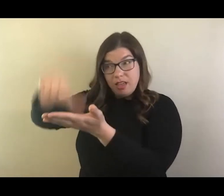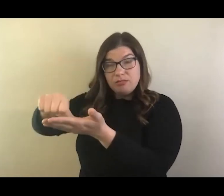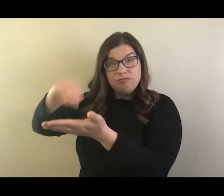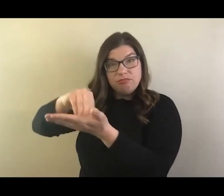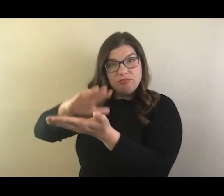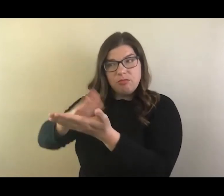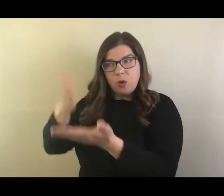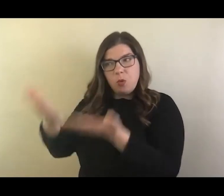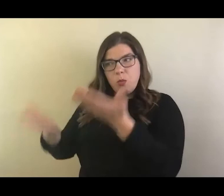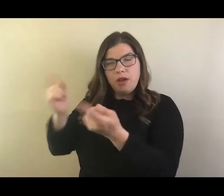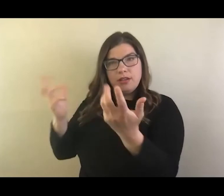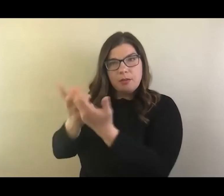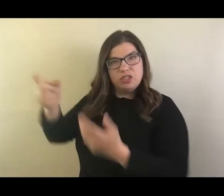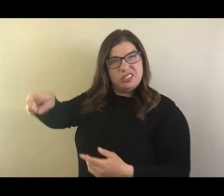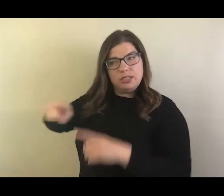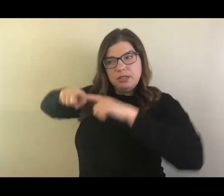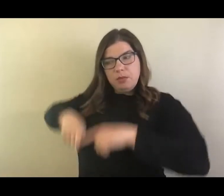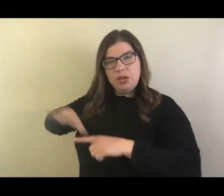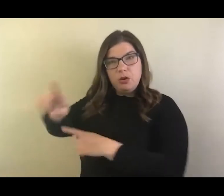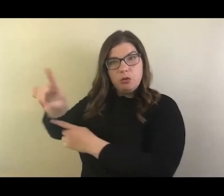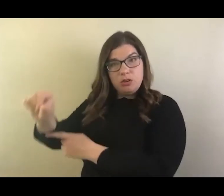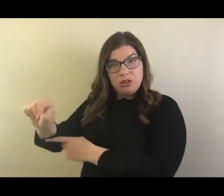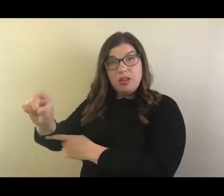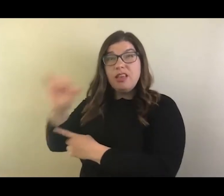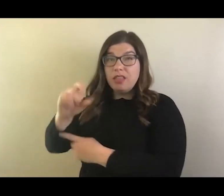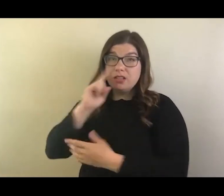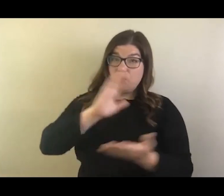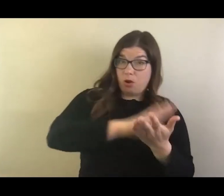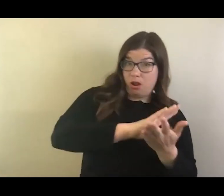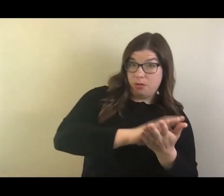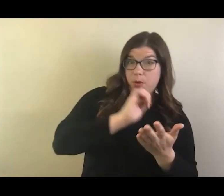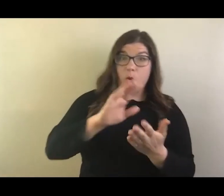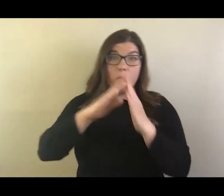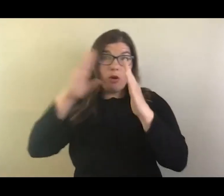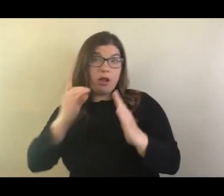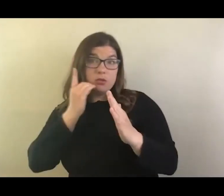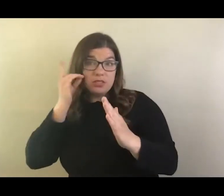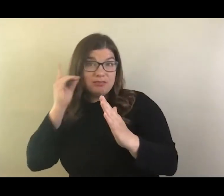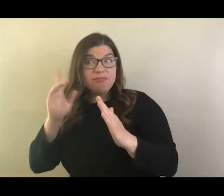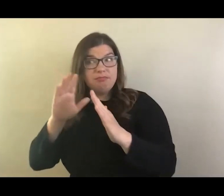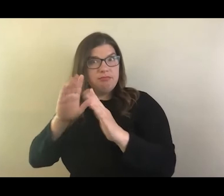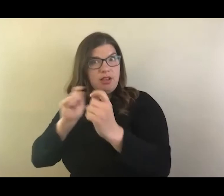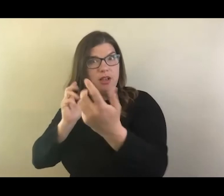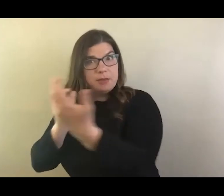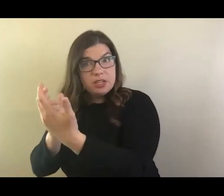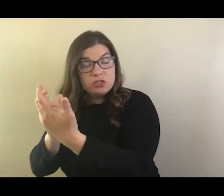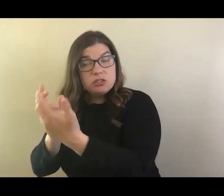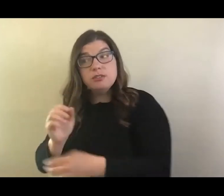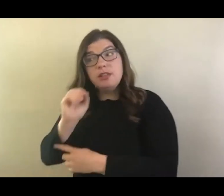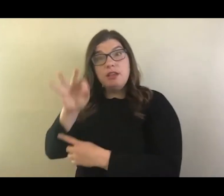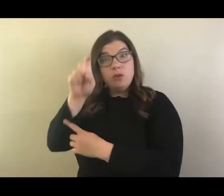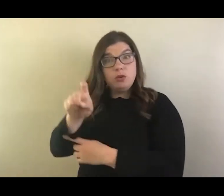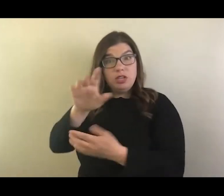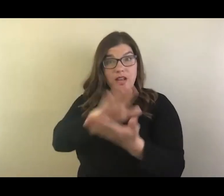disability. This applies to academic accommodations as well as housing accommodations. The student requesting academic